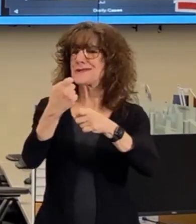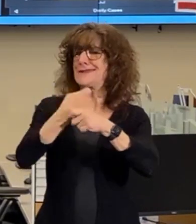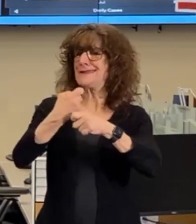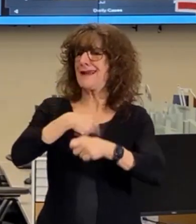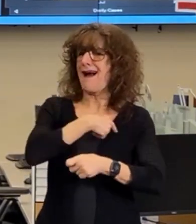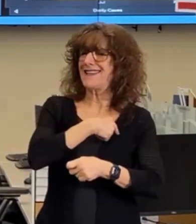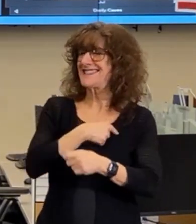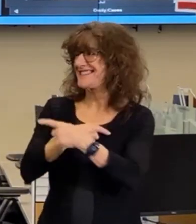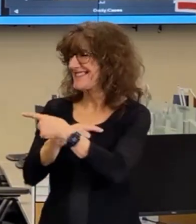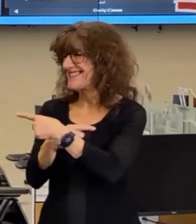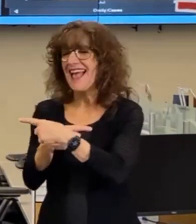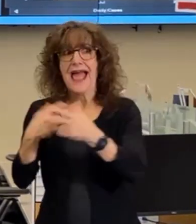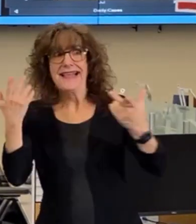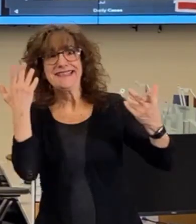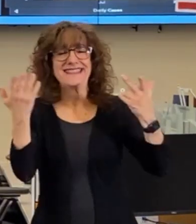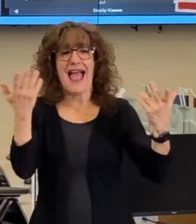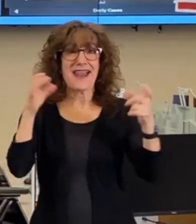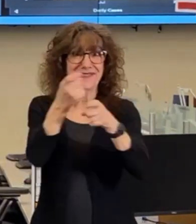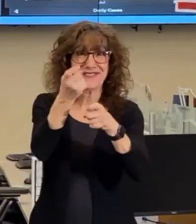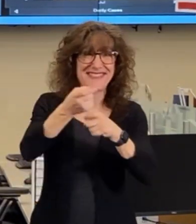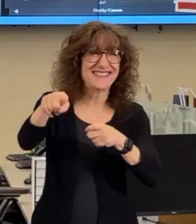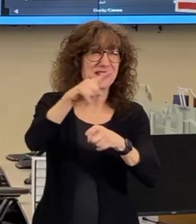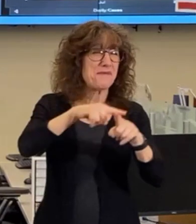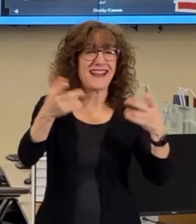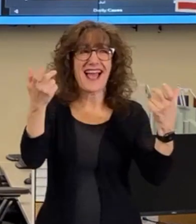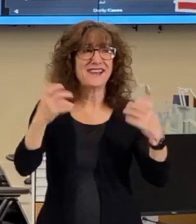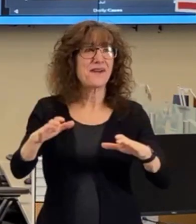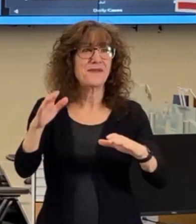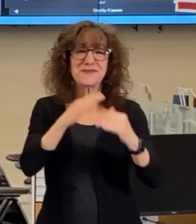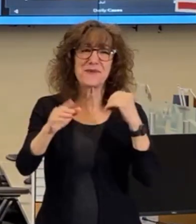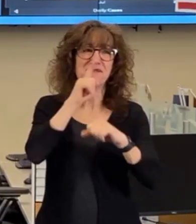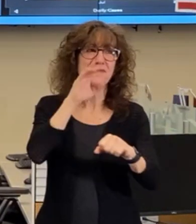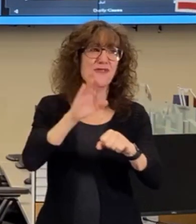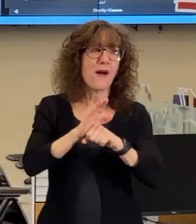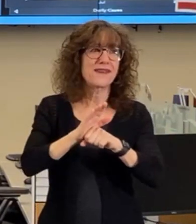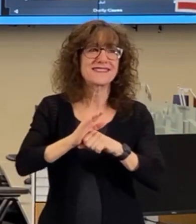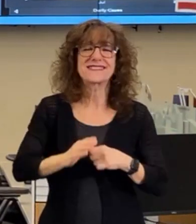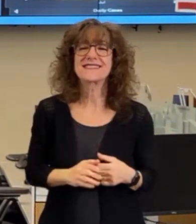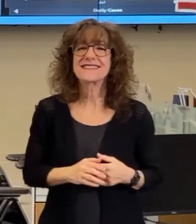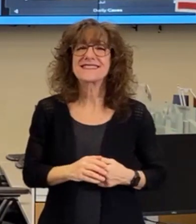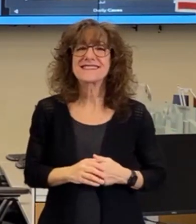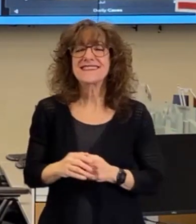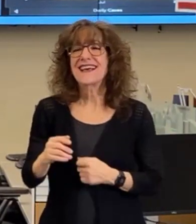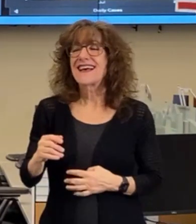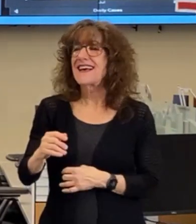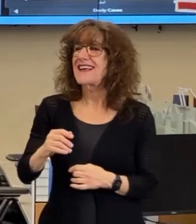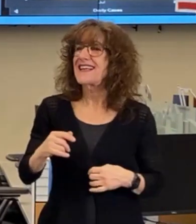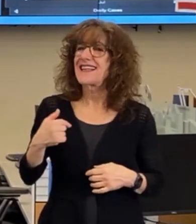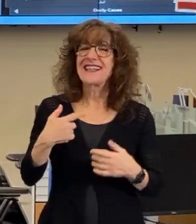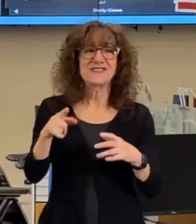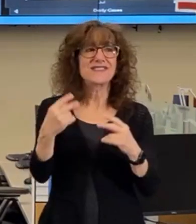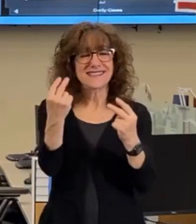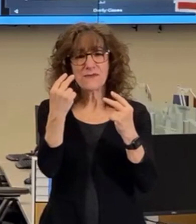Sorry, I don't mean to tease, but I also don't mean to overpromise. But I would really say, stay